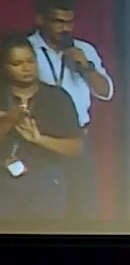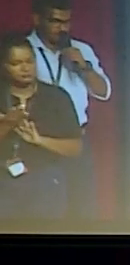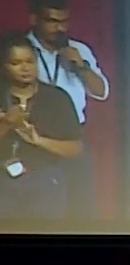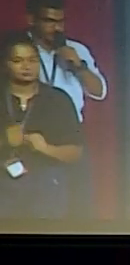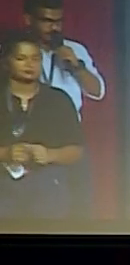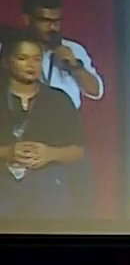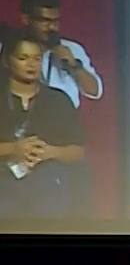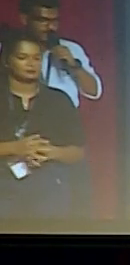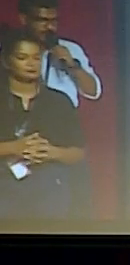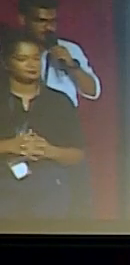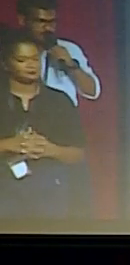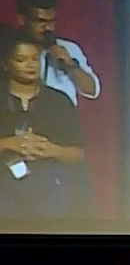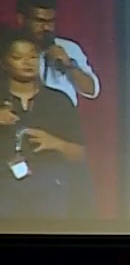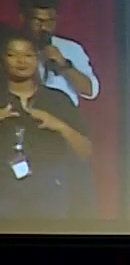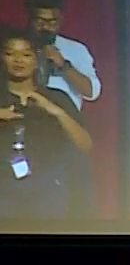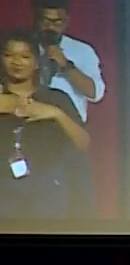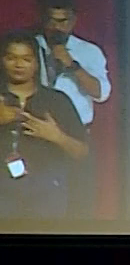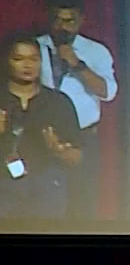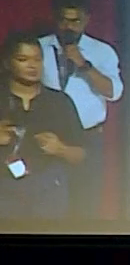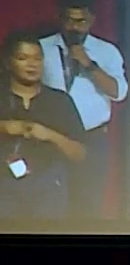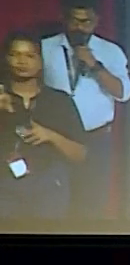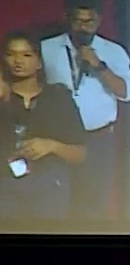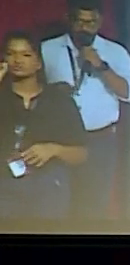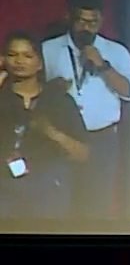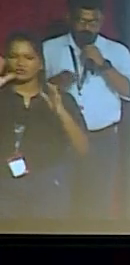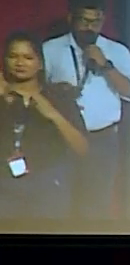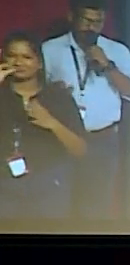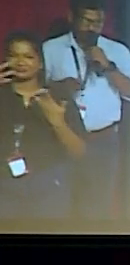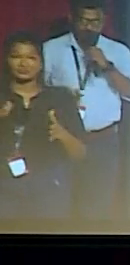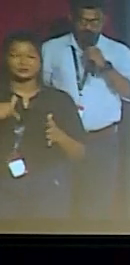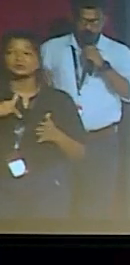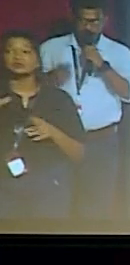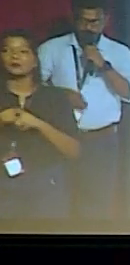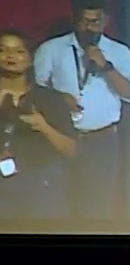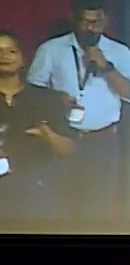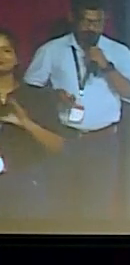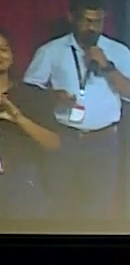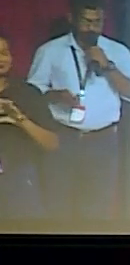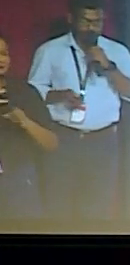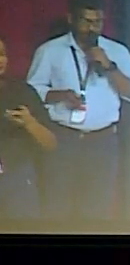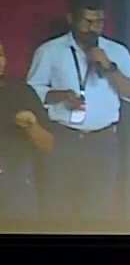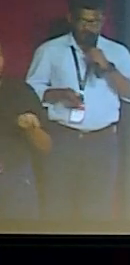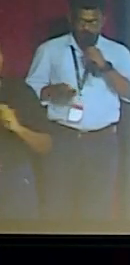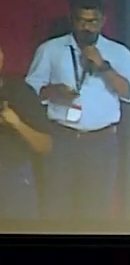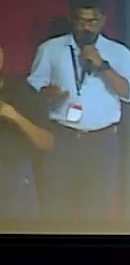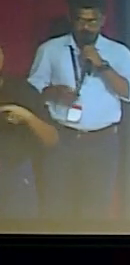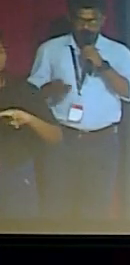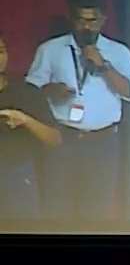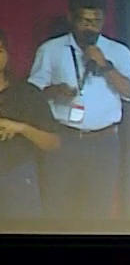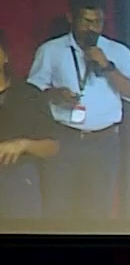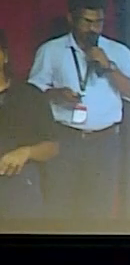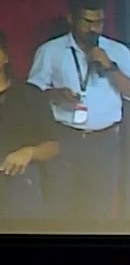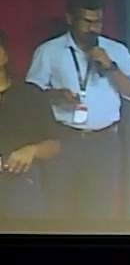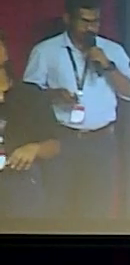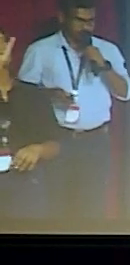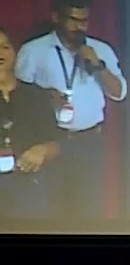operations. And after selecting the target character, the interface will get back to its initial position. So this is the character